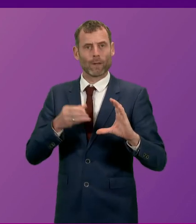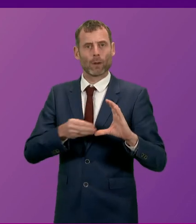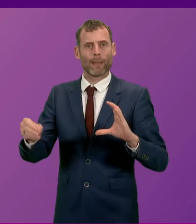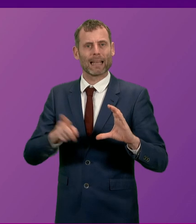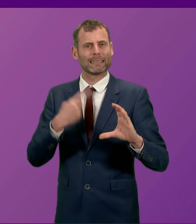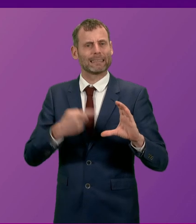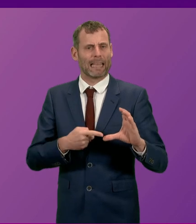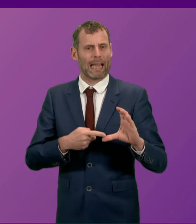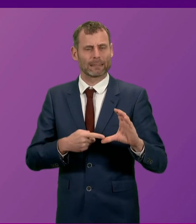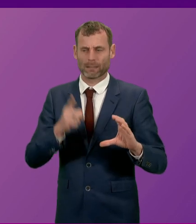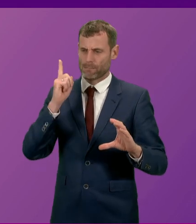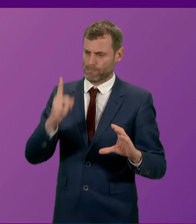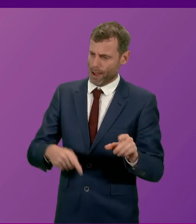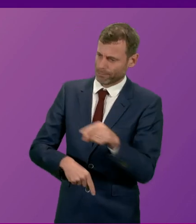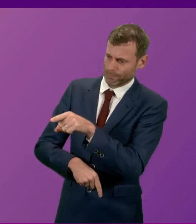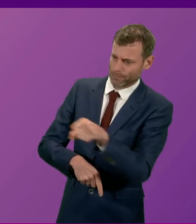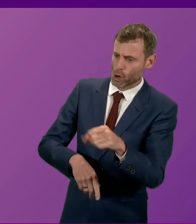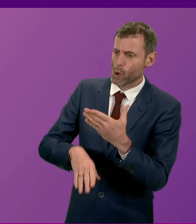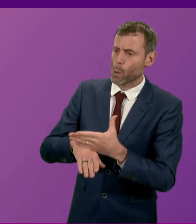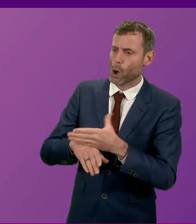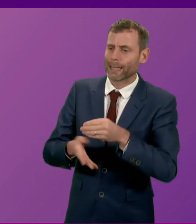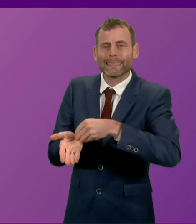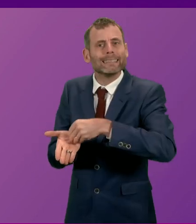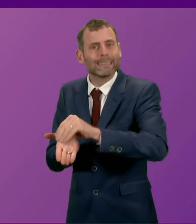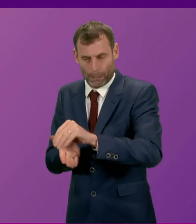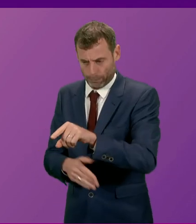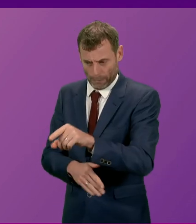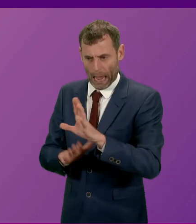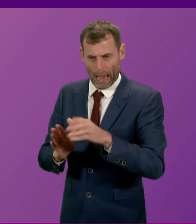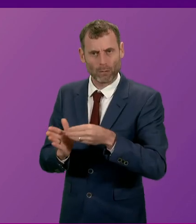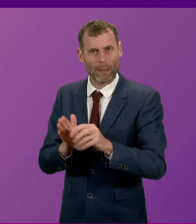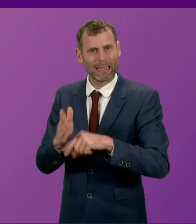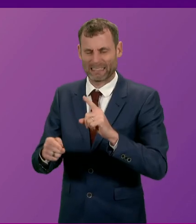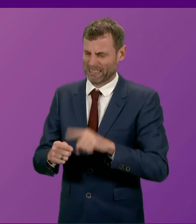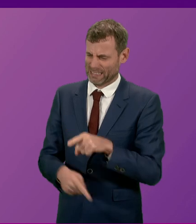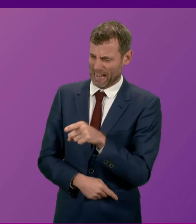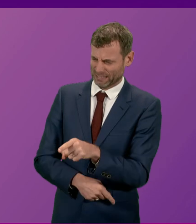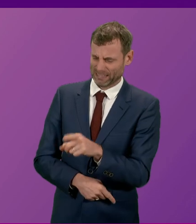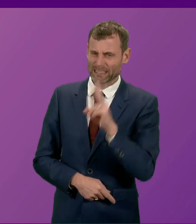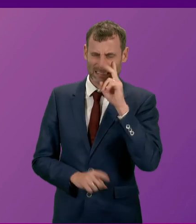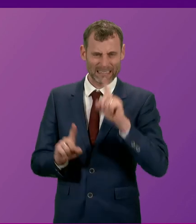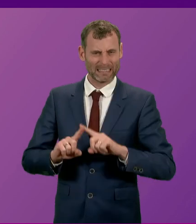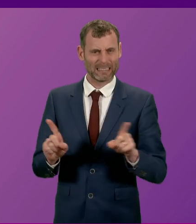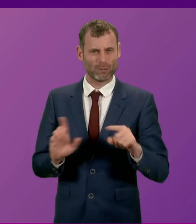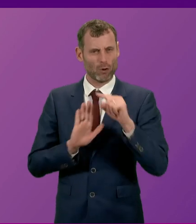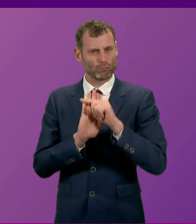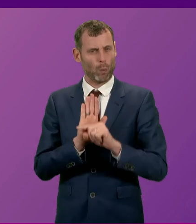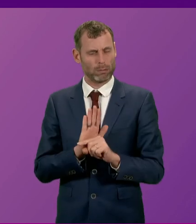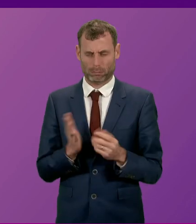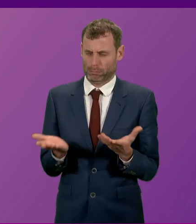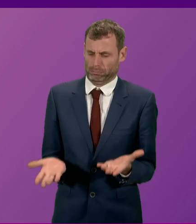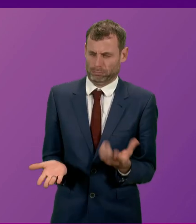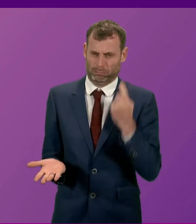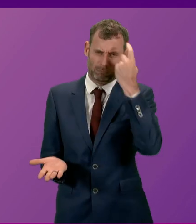on gratuities in other sectors? And does he agree that this represents a clear inequity that the Labour government